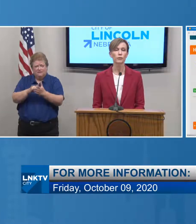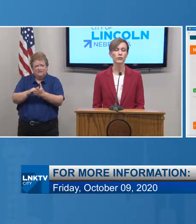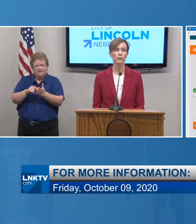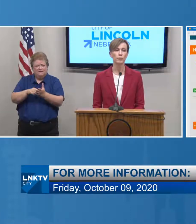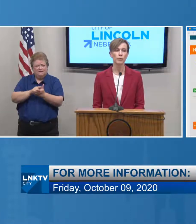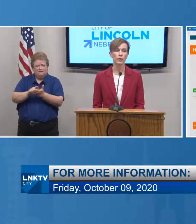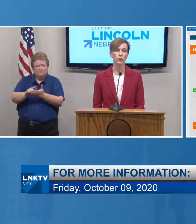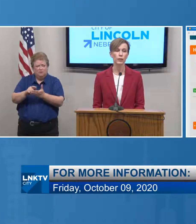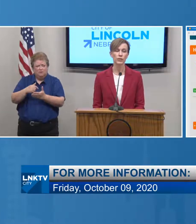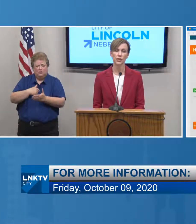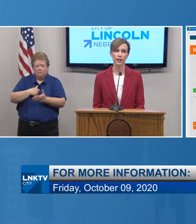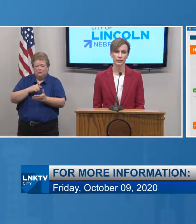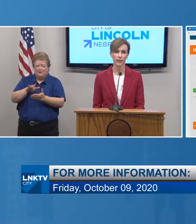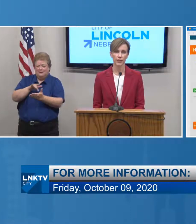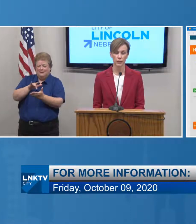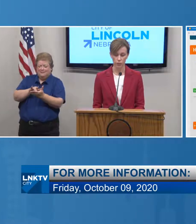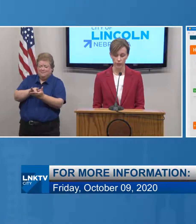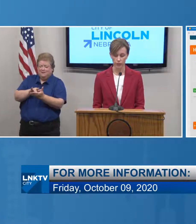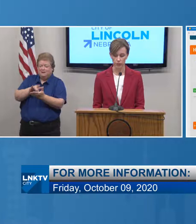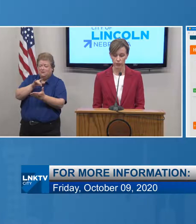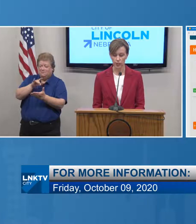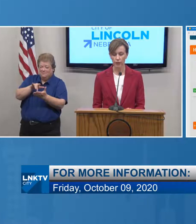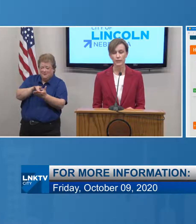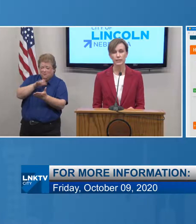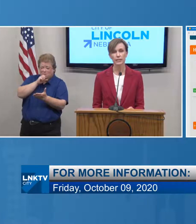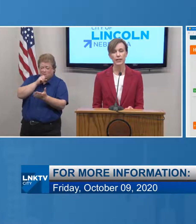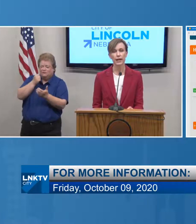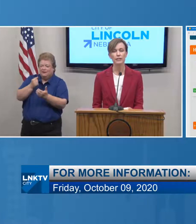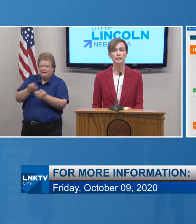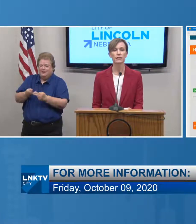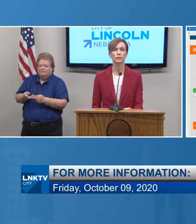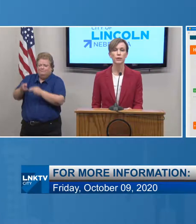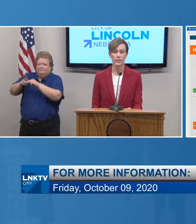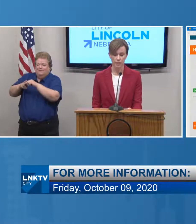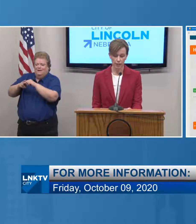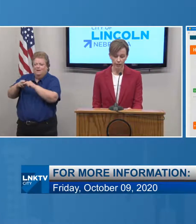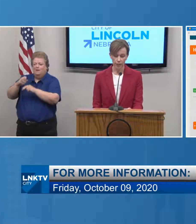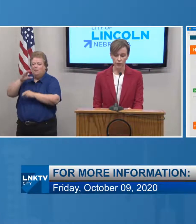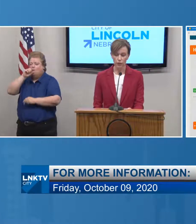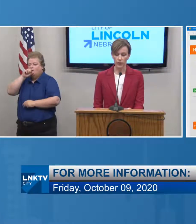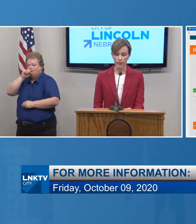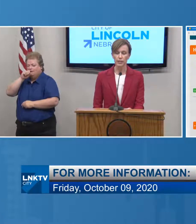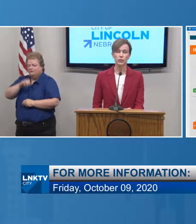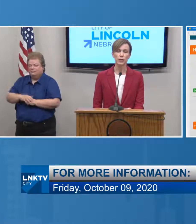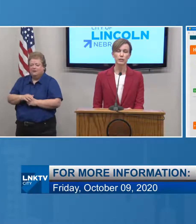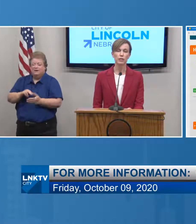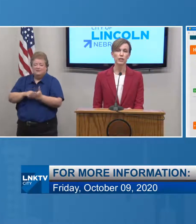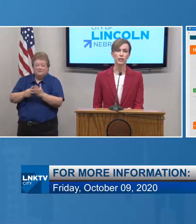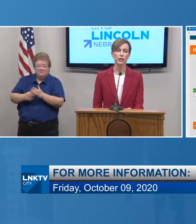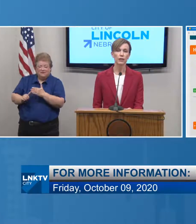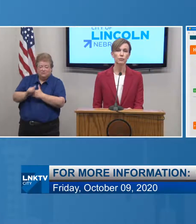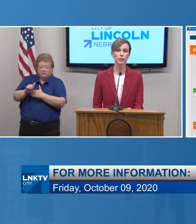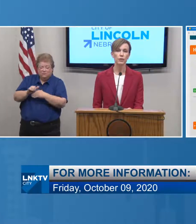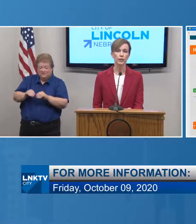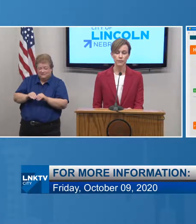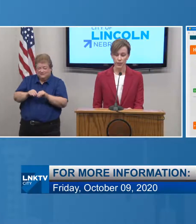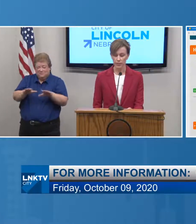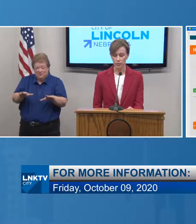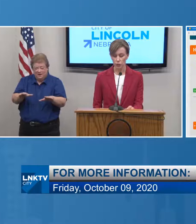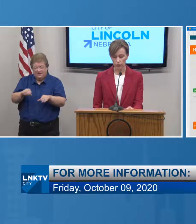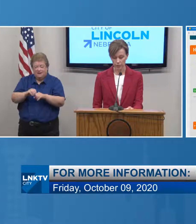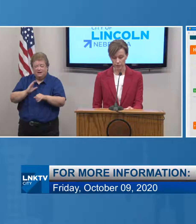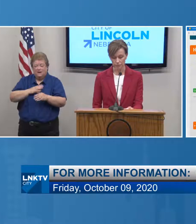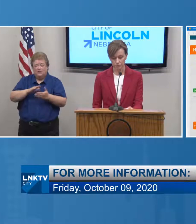we are moving from mid-orange to elevated orange. This indicates that the risk of COVID-19 transmission in our community